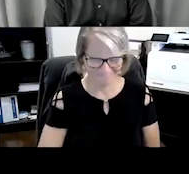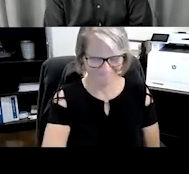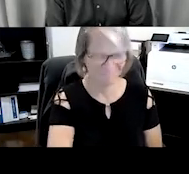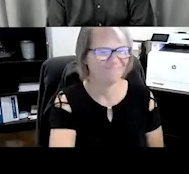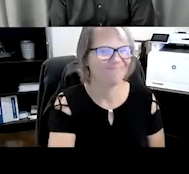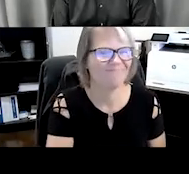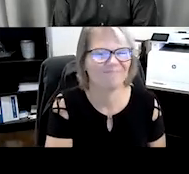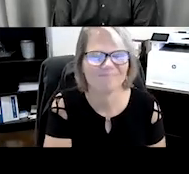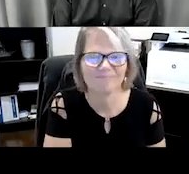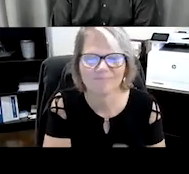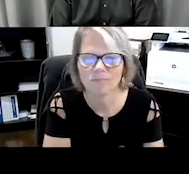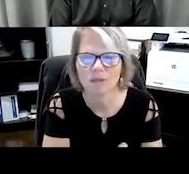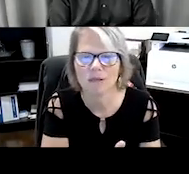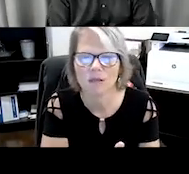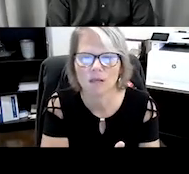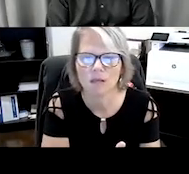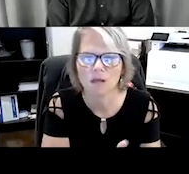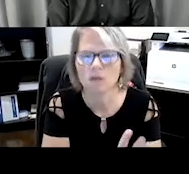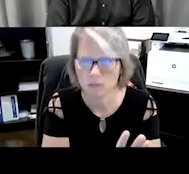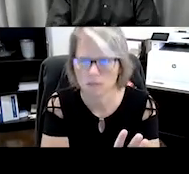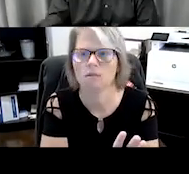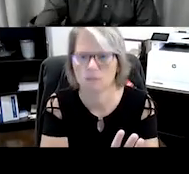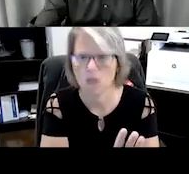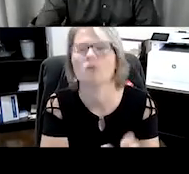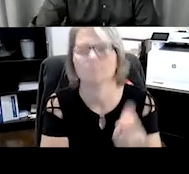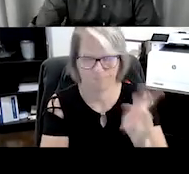like people who can't. So that's that.